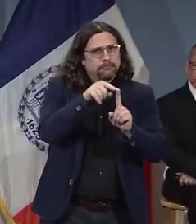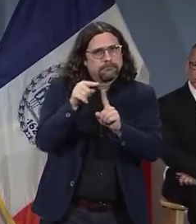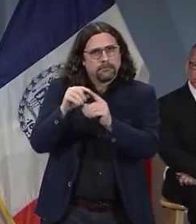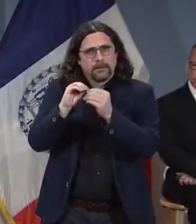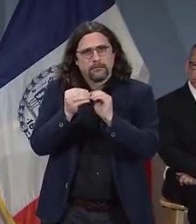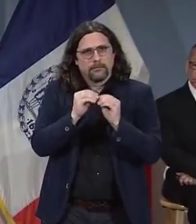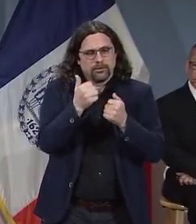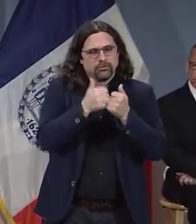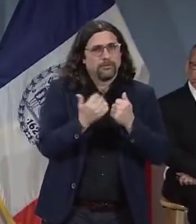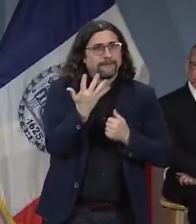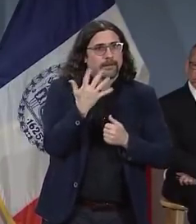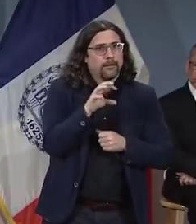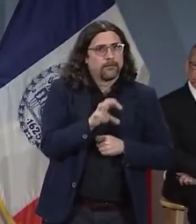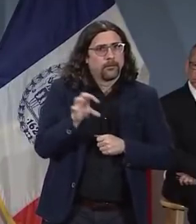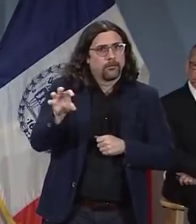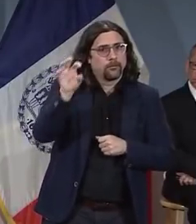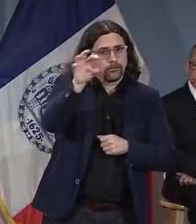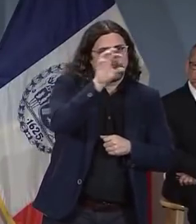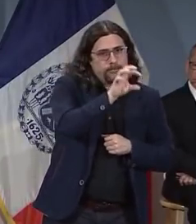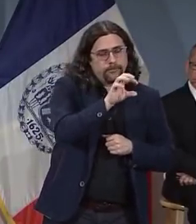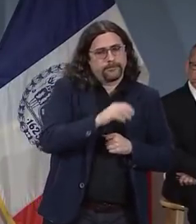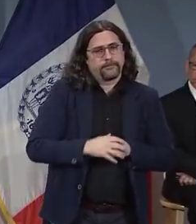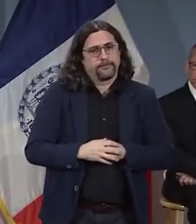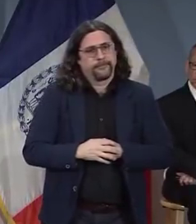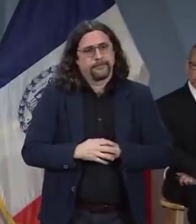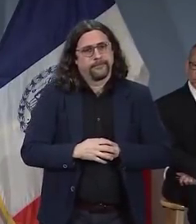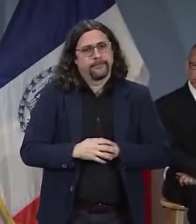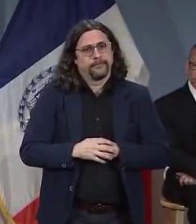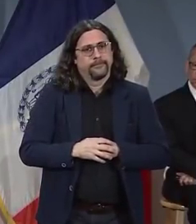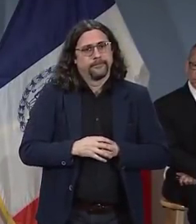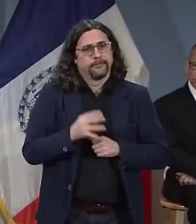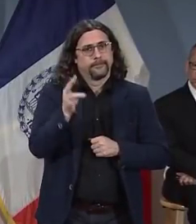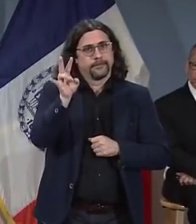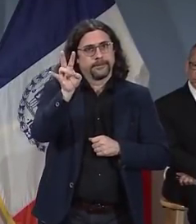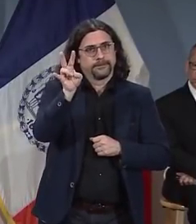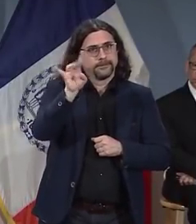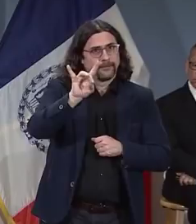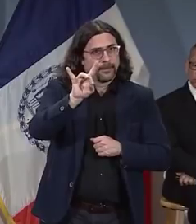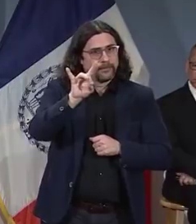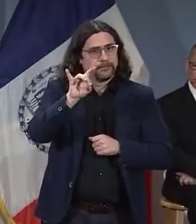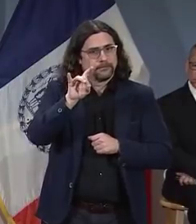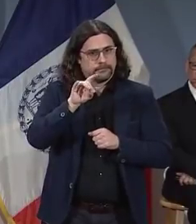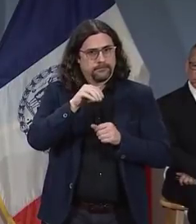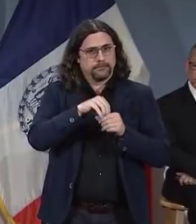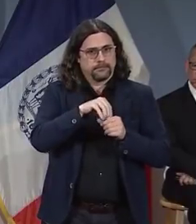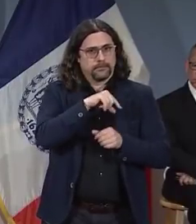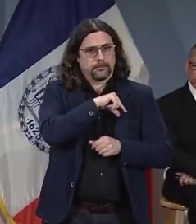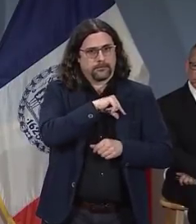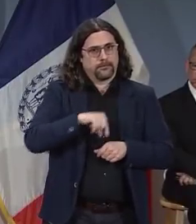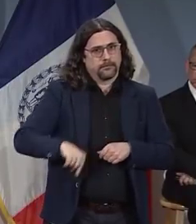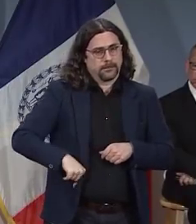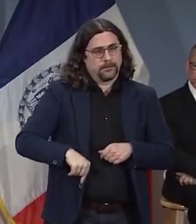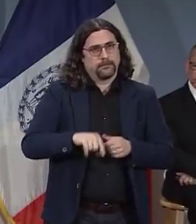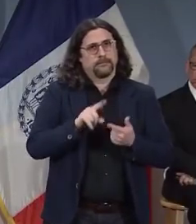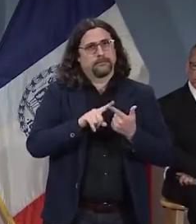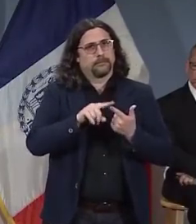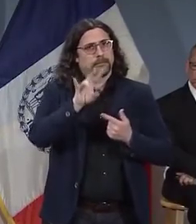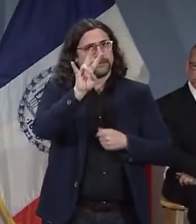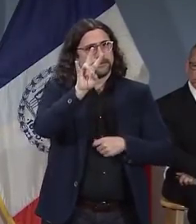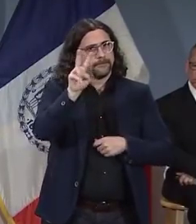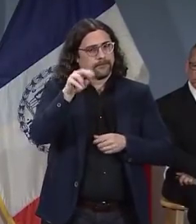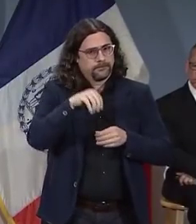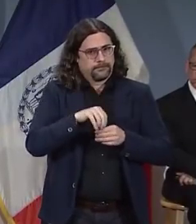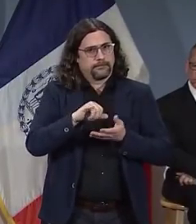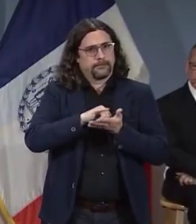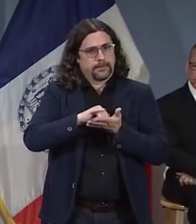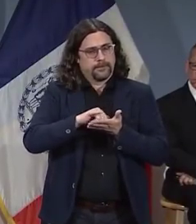breakdown. 78 cases in Queens, 72 cases in Manhattan, 53 cases in Brooklyn, 21